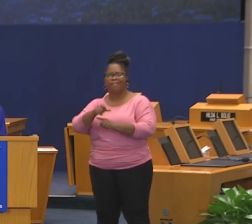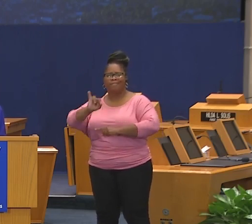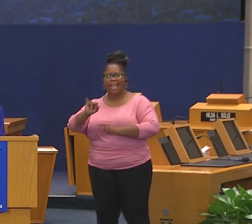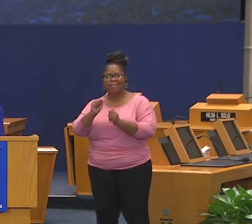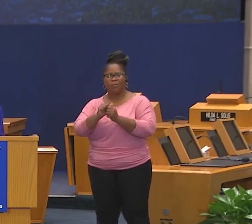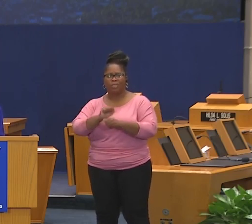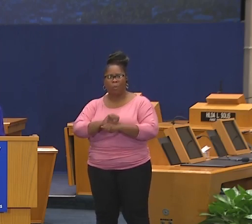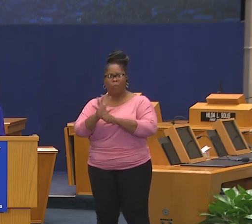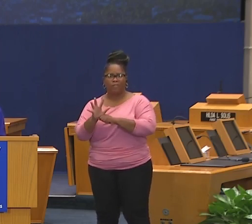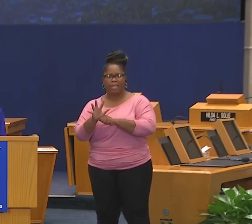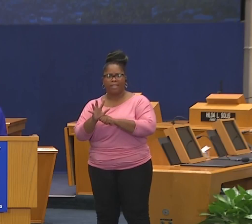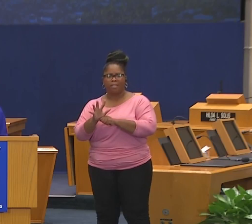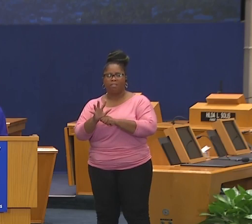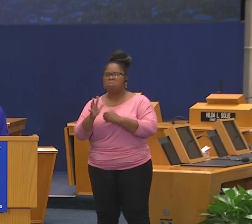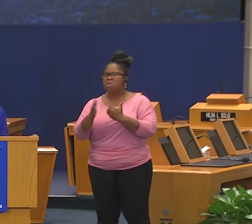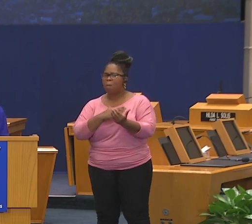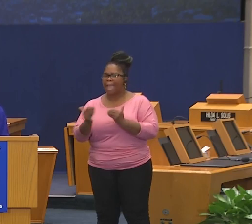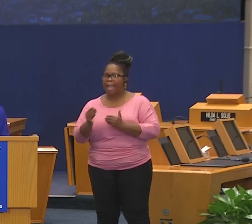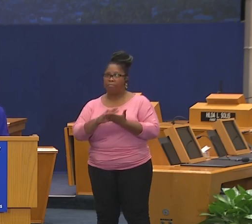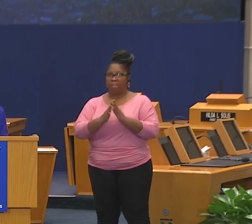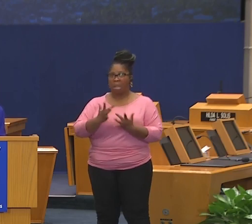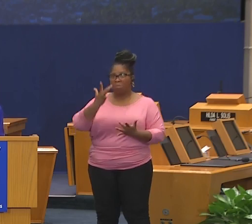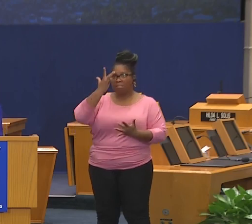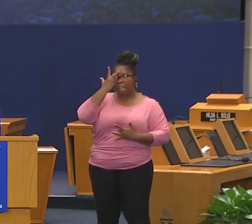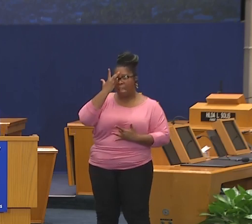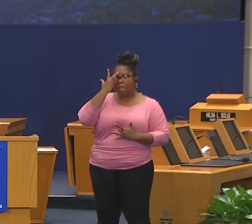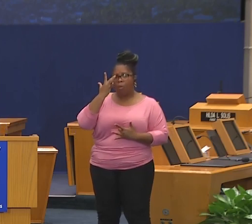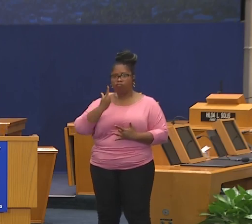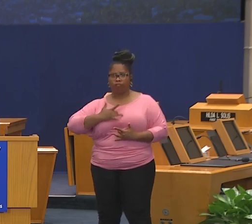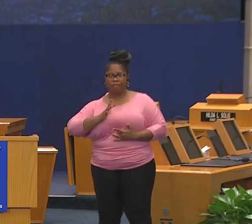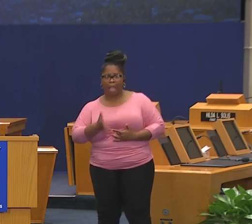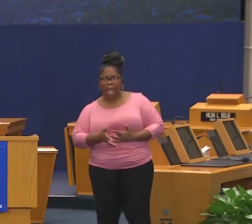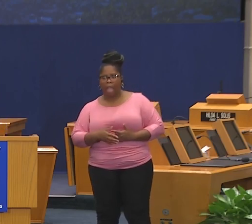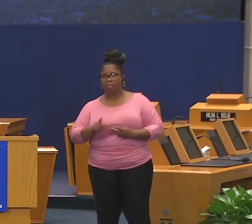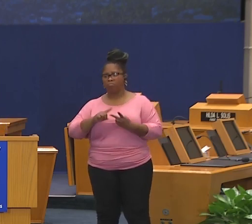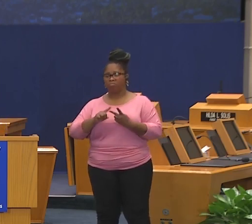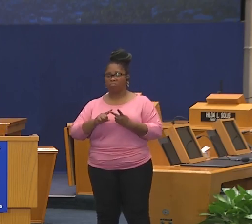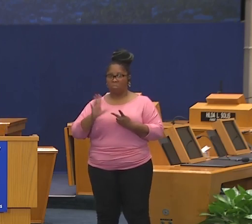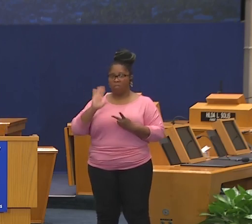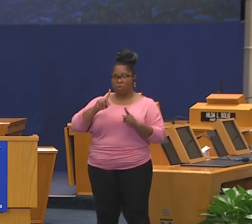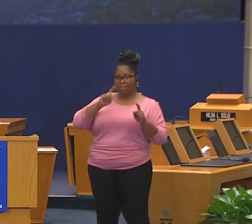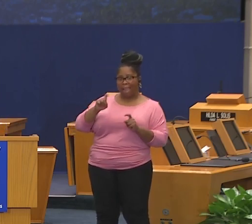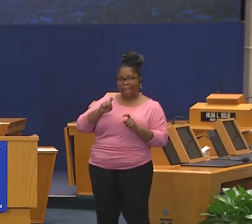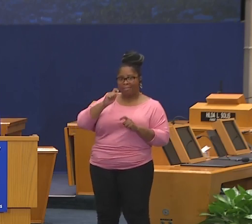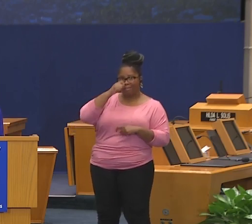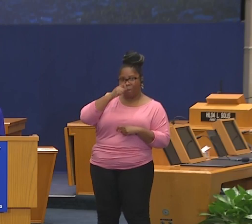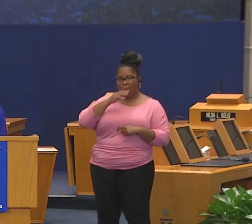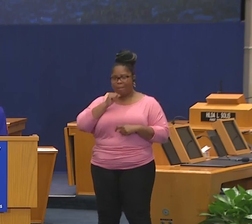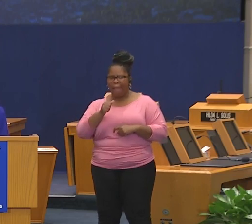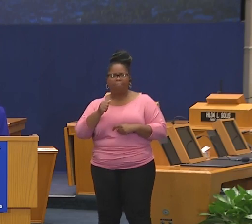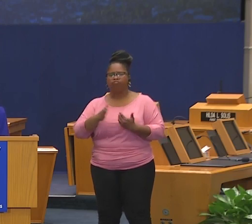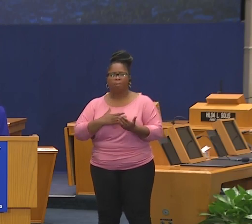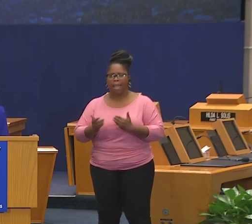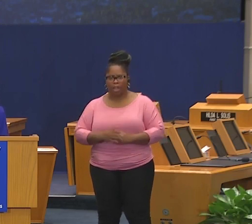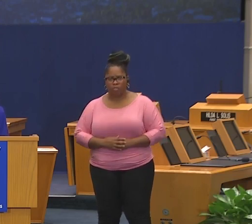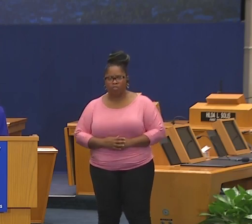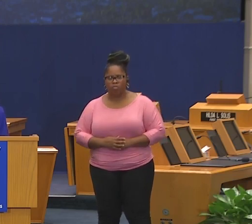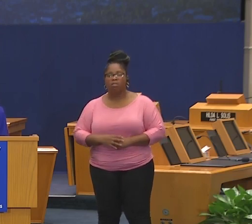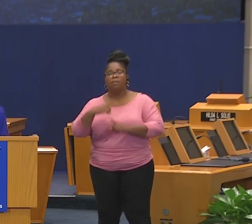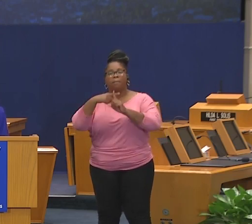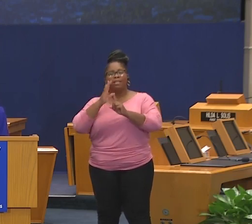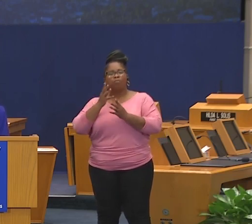of whether they ever became sick and/or they ever were tested. It will also give us some information on